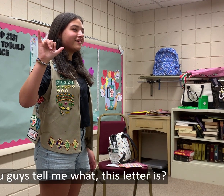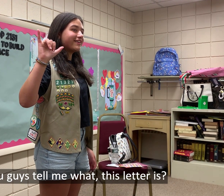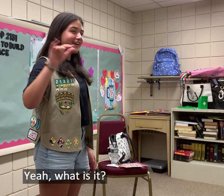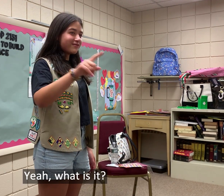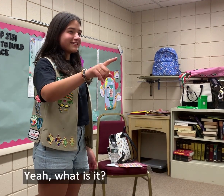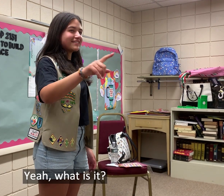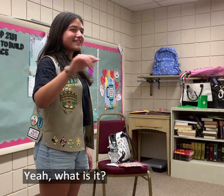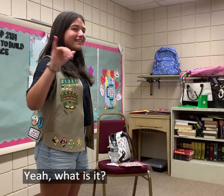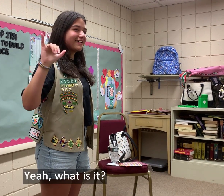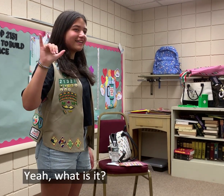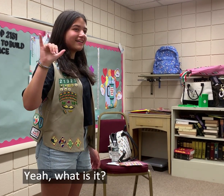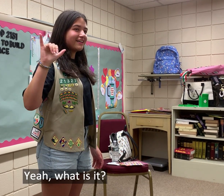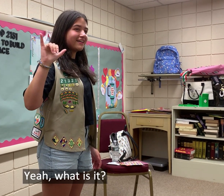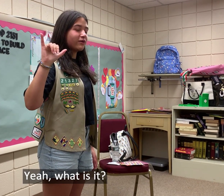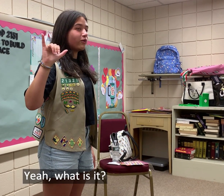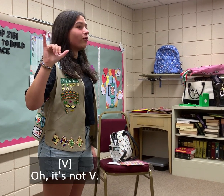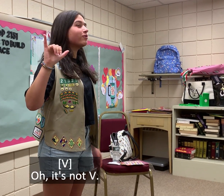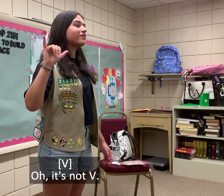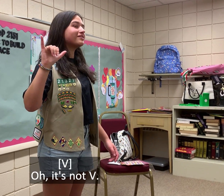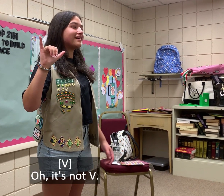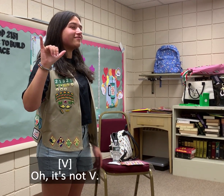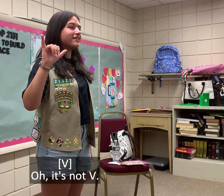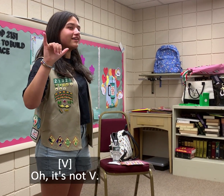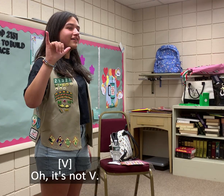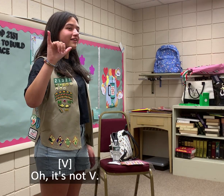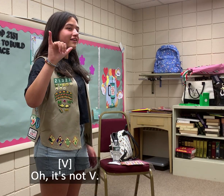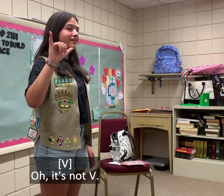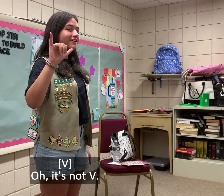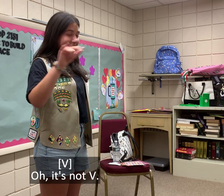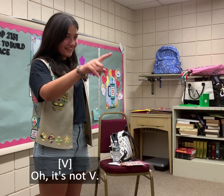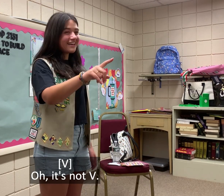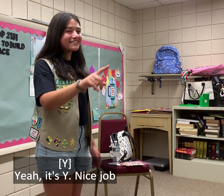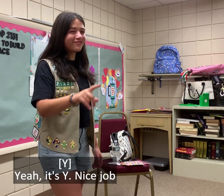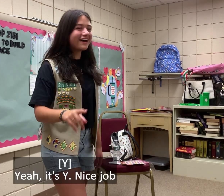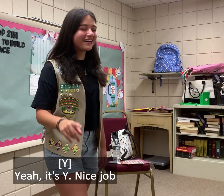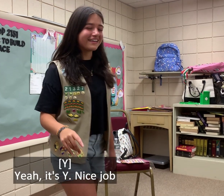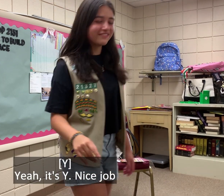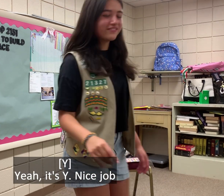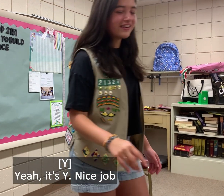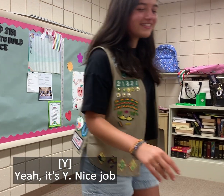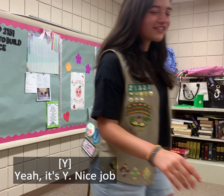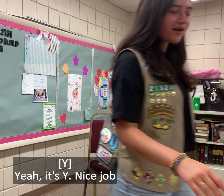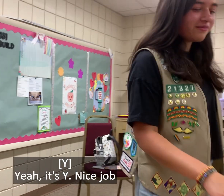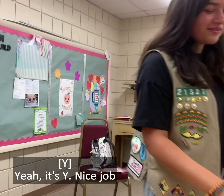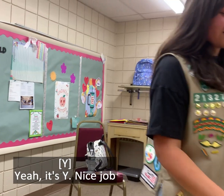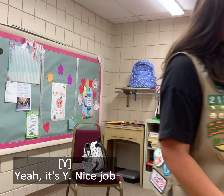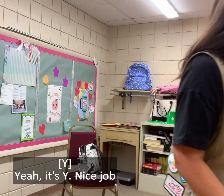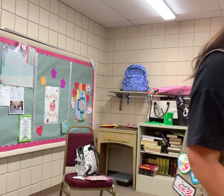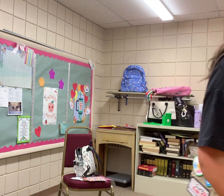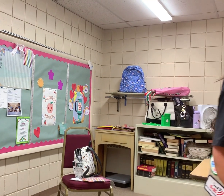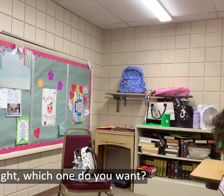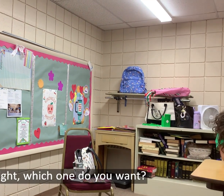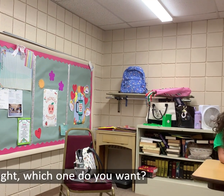Yeah, what is it? V. Oh, no, it's not V. Yeah, it's Y. Nice job. All right, which one do you